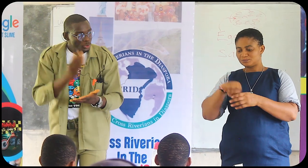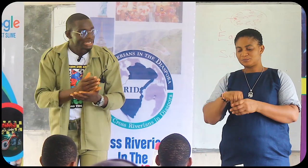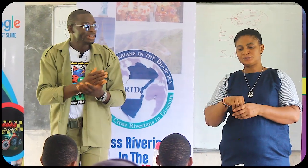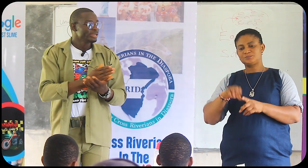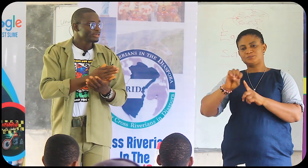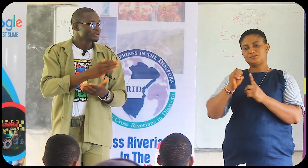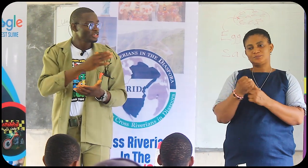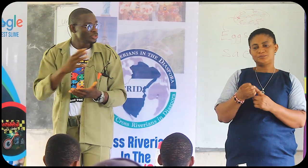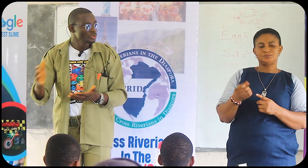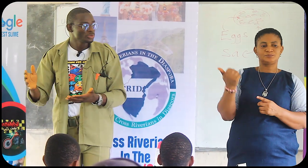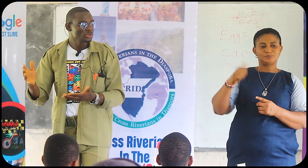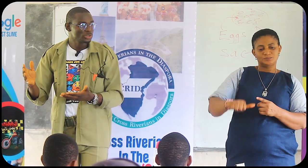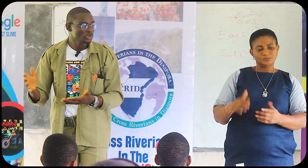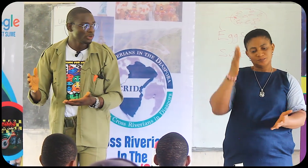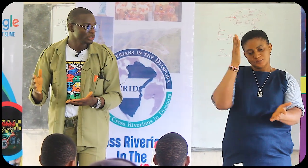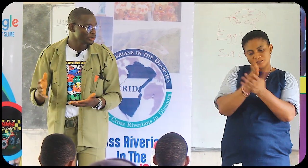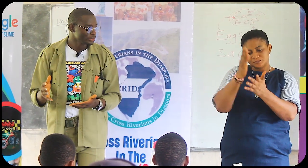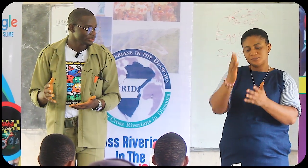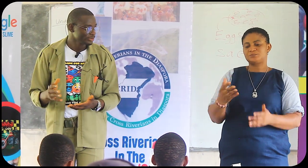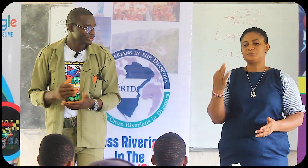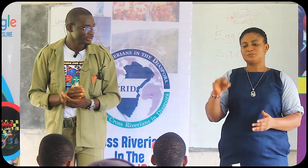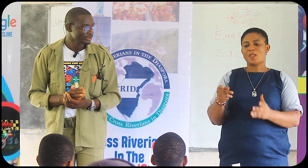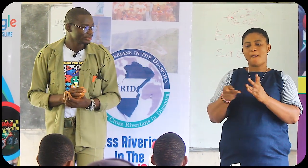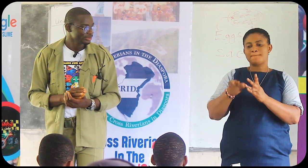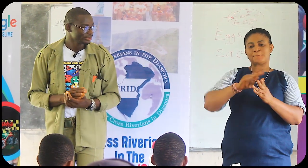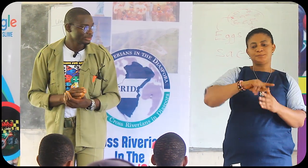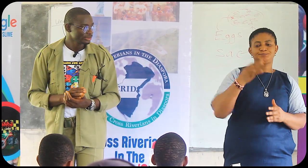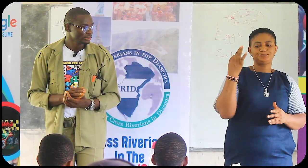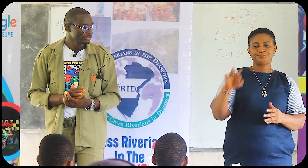can totally reduce mosquito population.